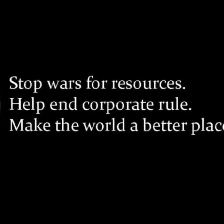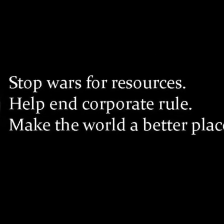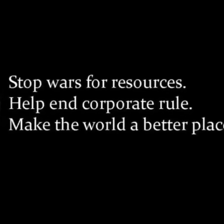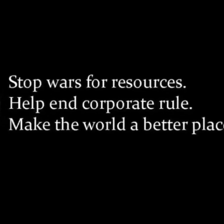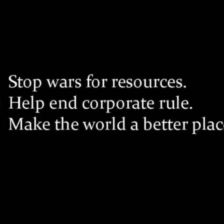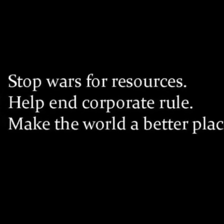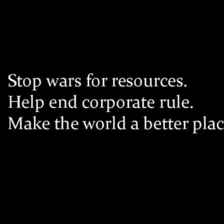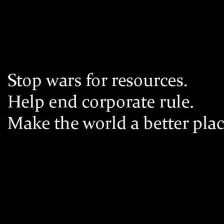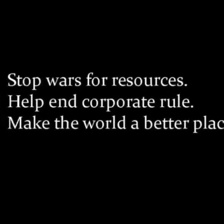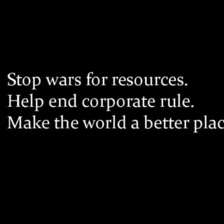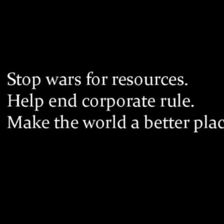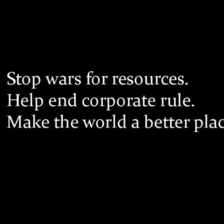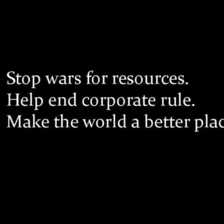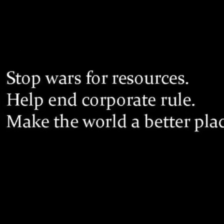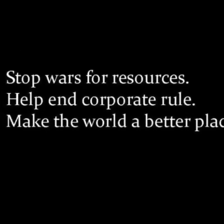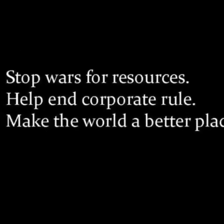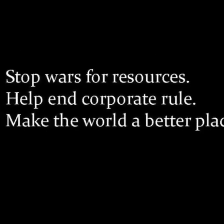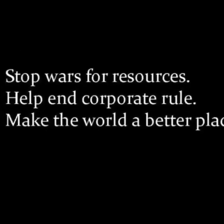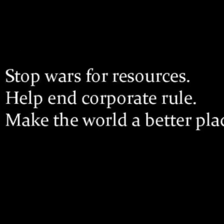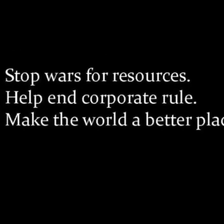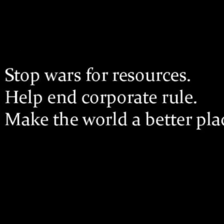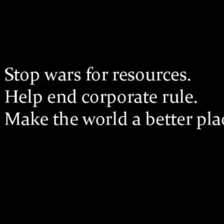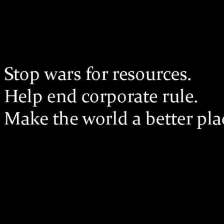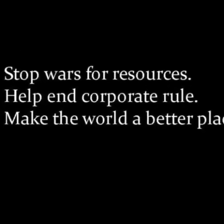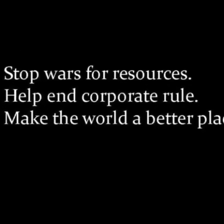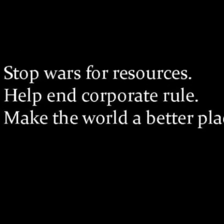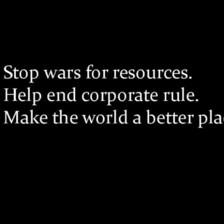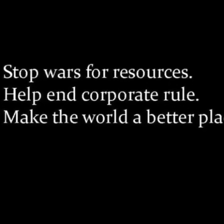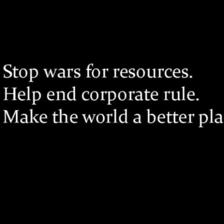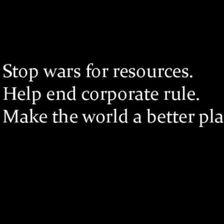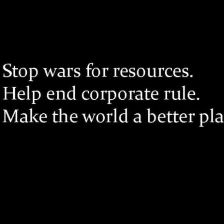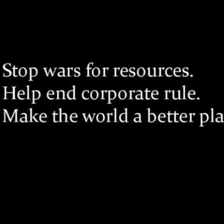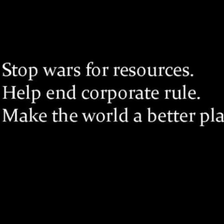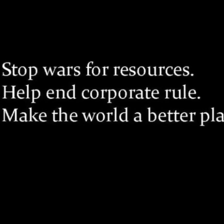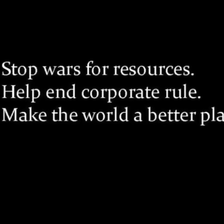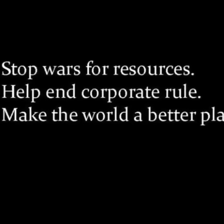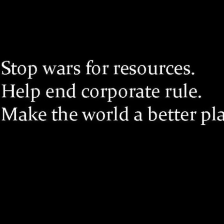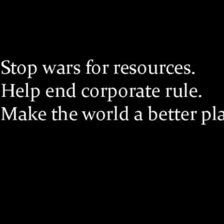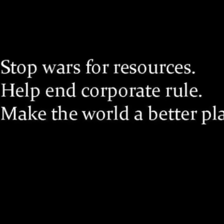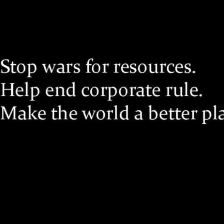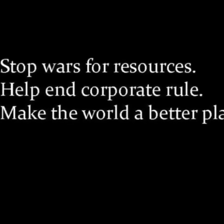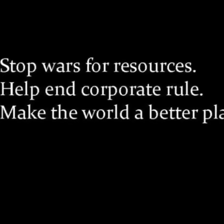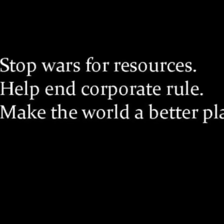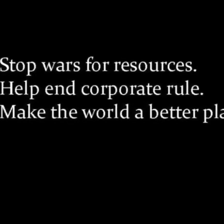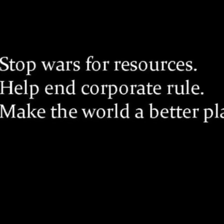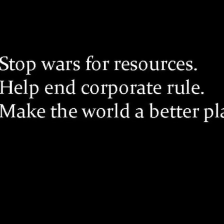Stop wars for resources. Help end corporate rule. Make the world a better place.